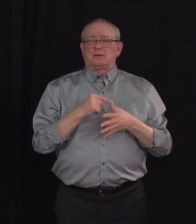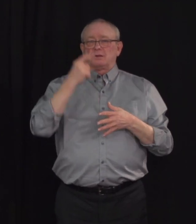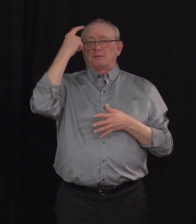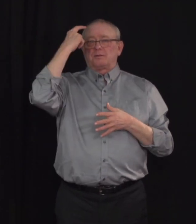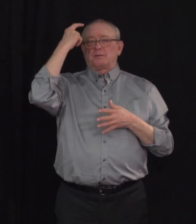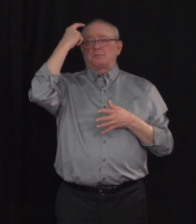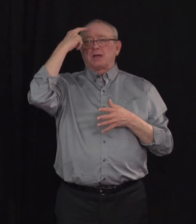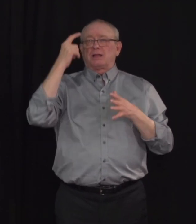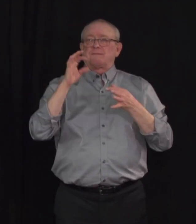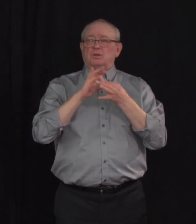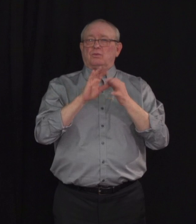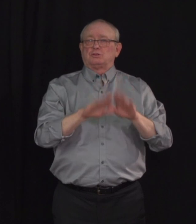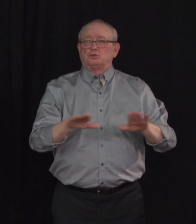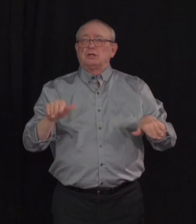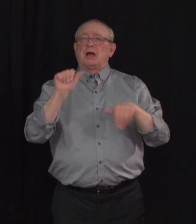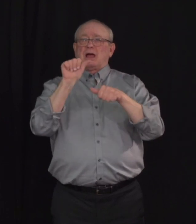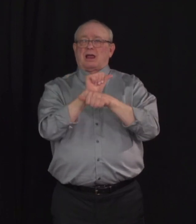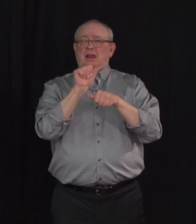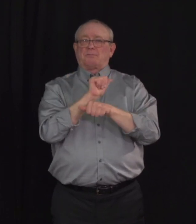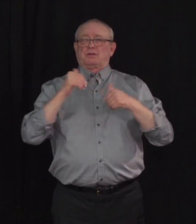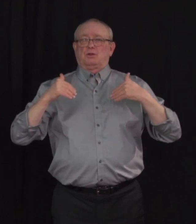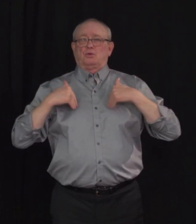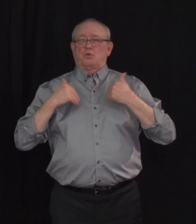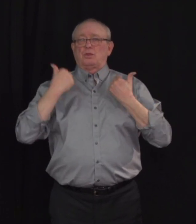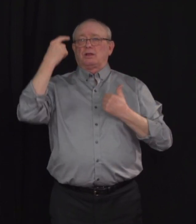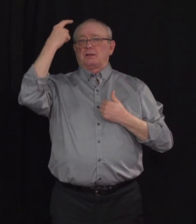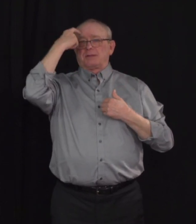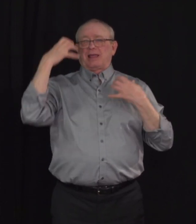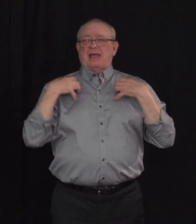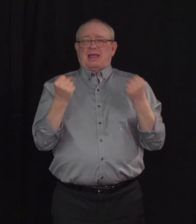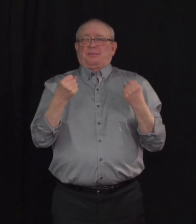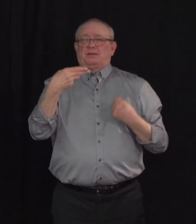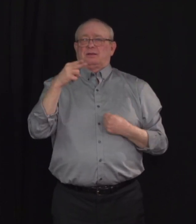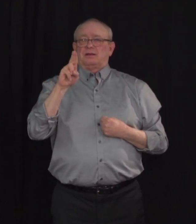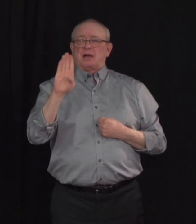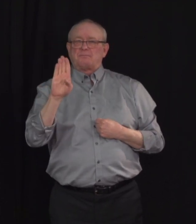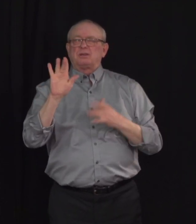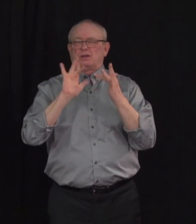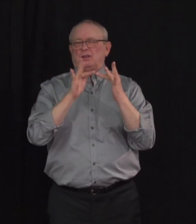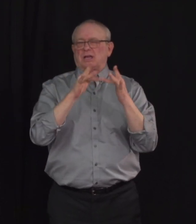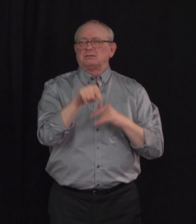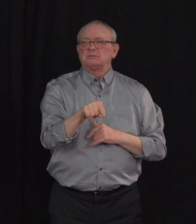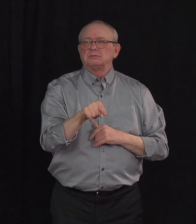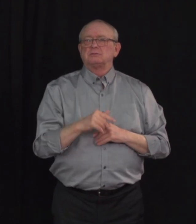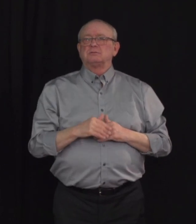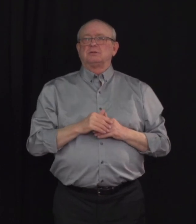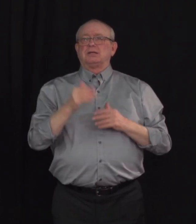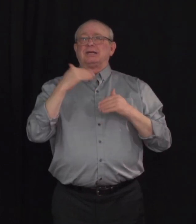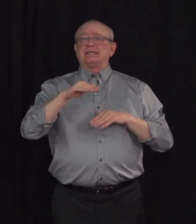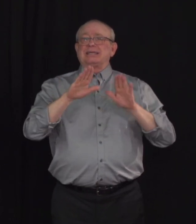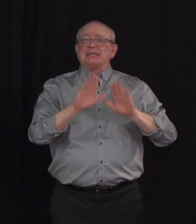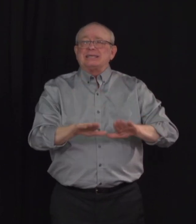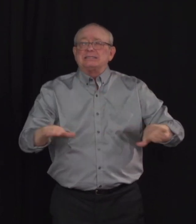For adults, there's Alberta's Mental Health Helpline, which offers around-the-clock confidential support. The